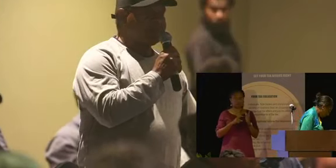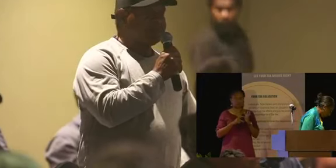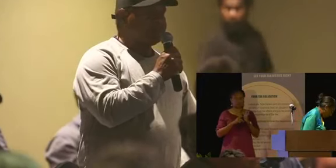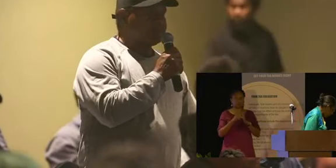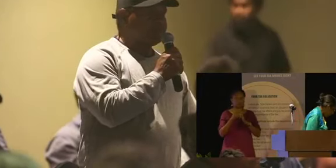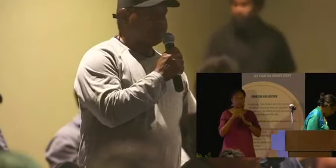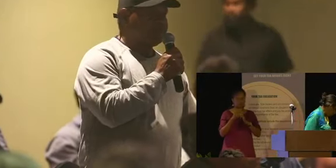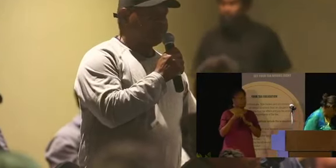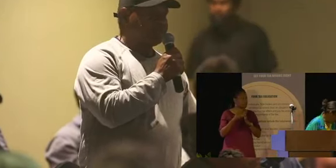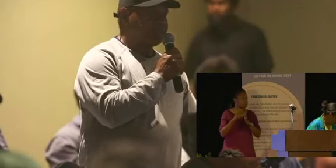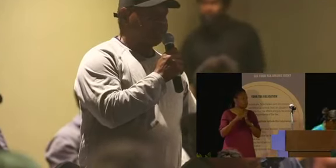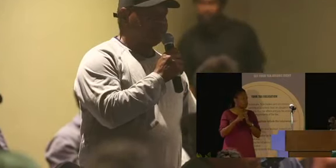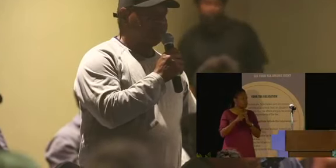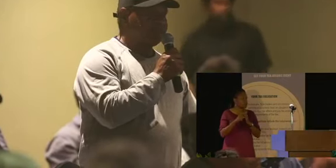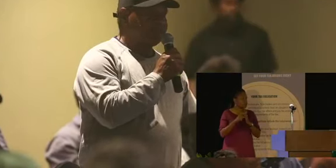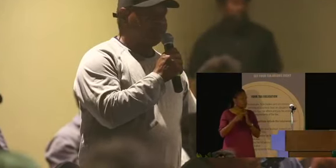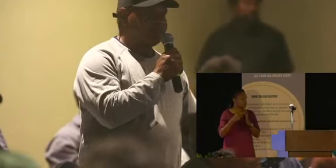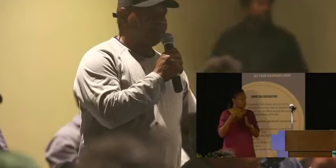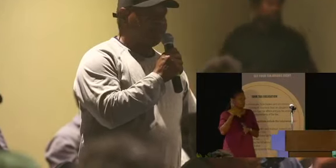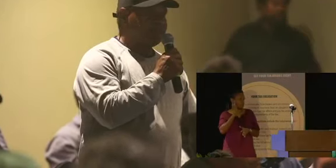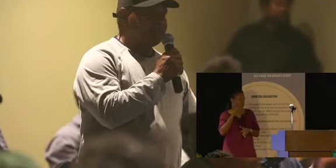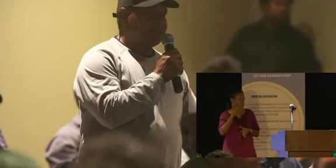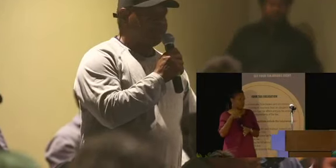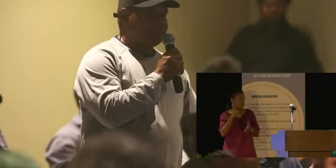We've been registering